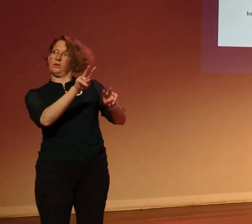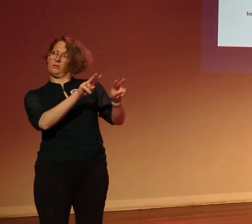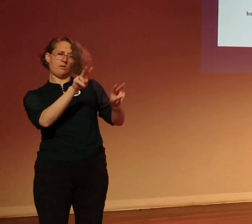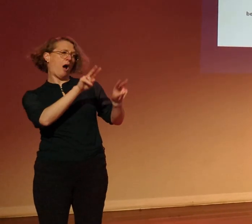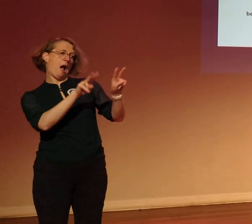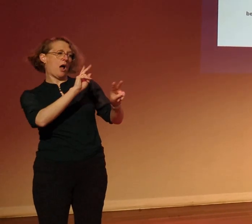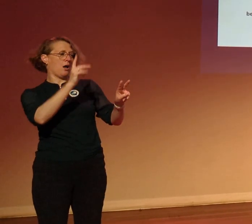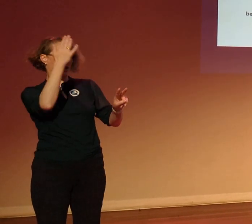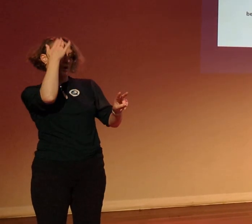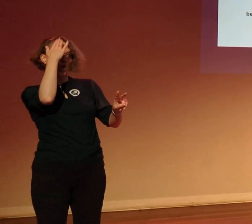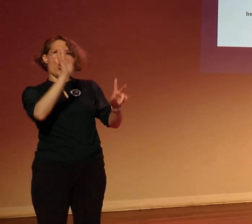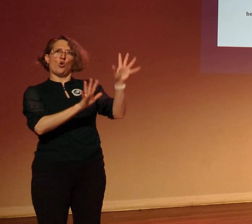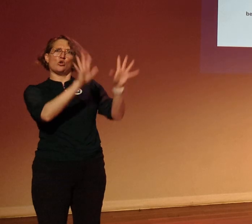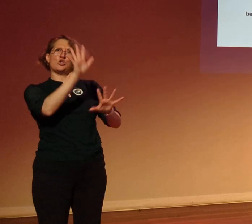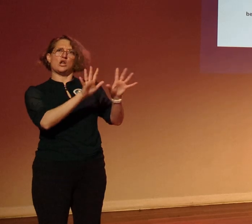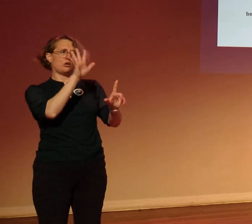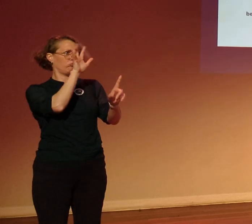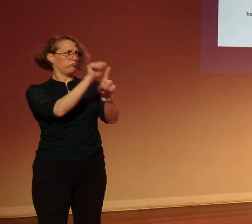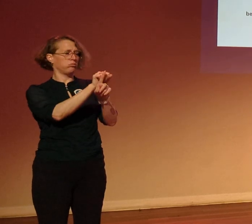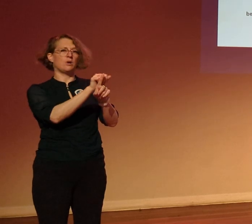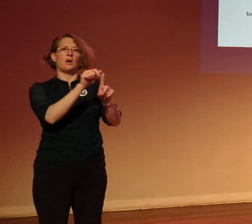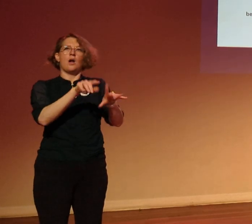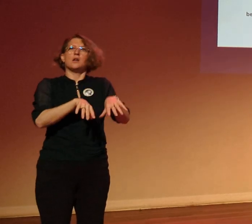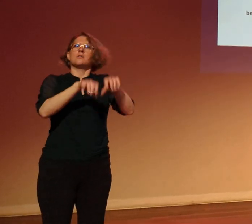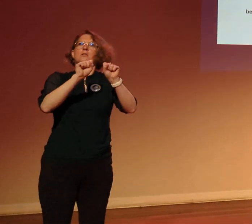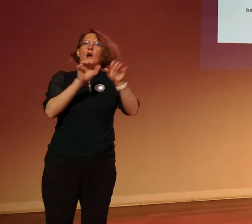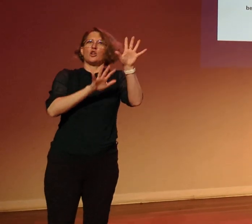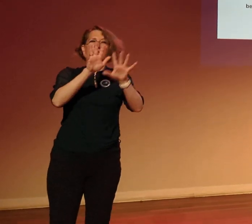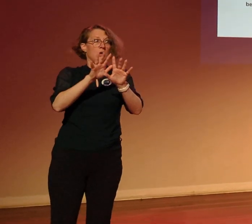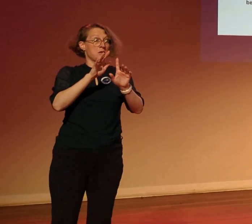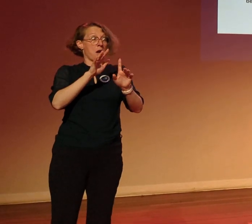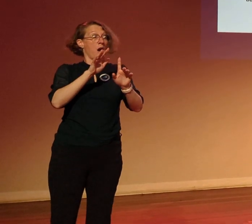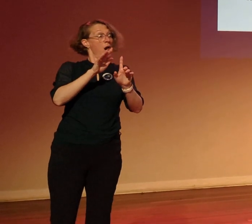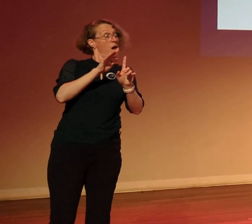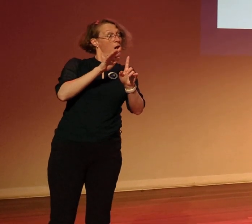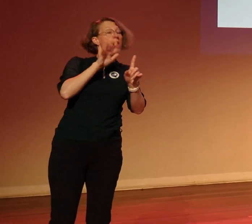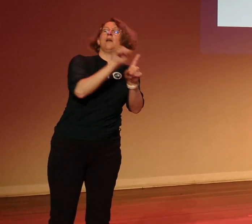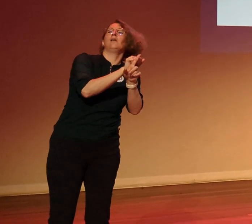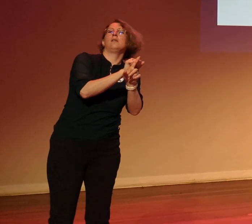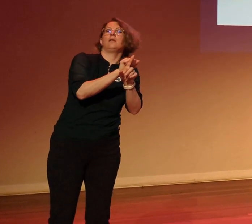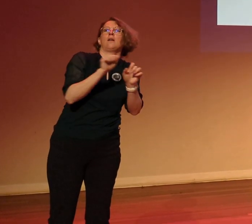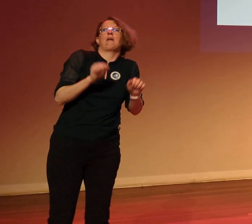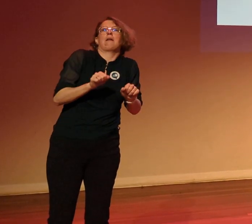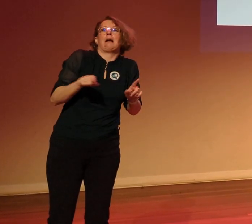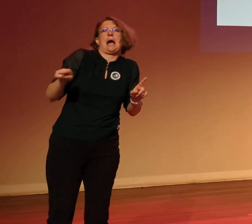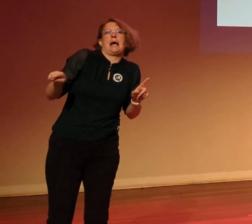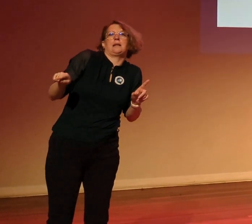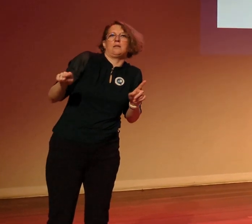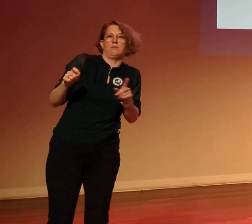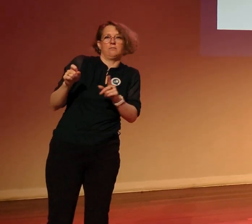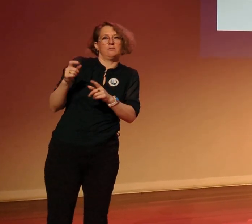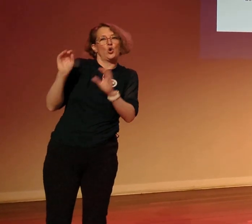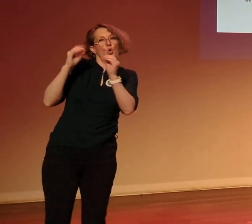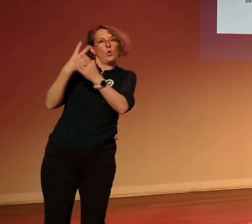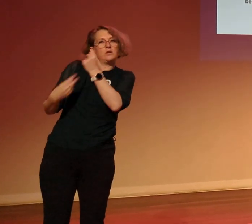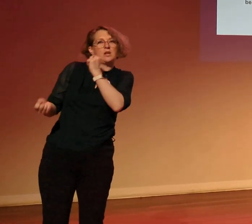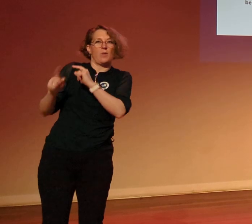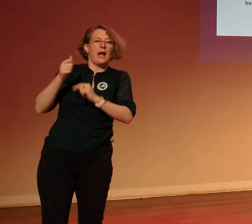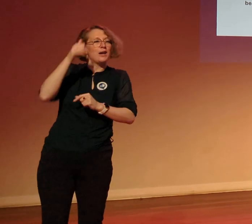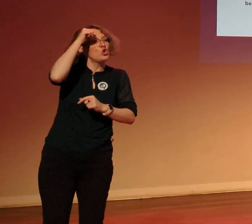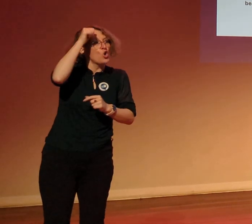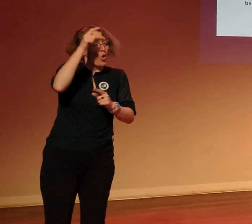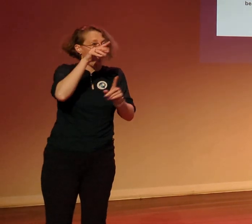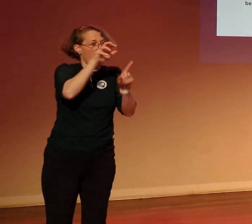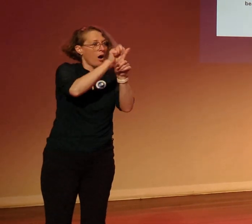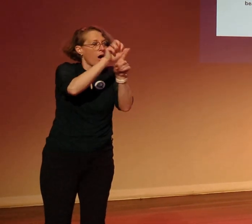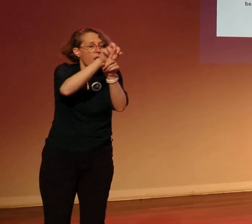is a gesture, what the start of a gesture looks like, and how this works. So we